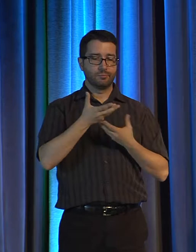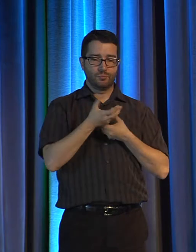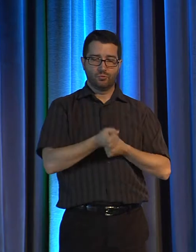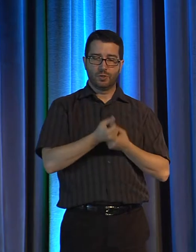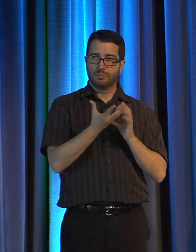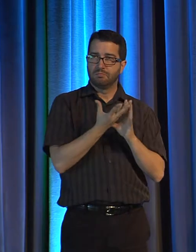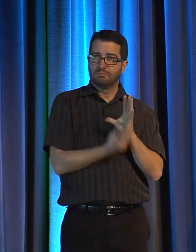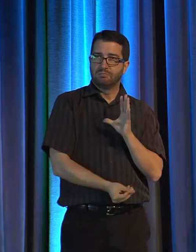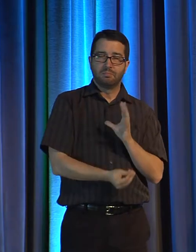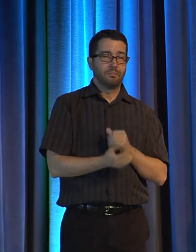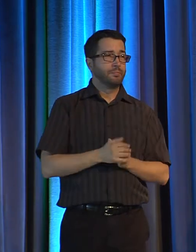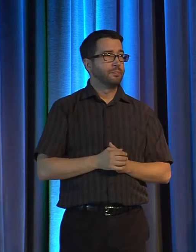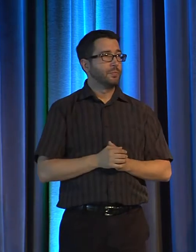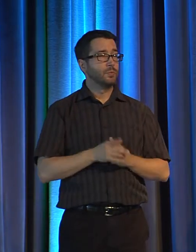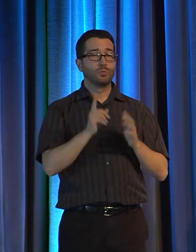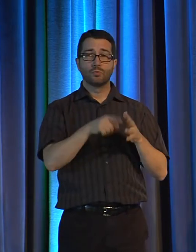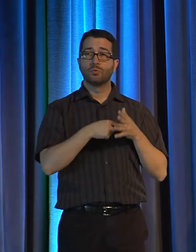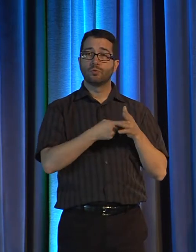around the board table.